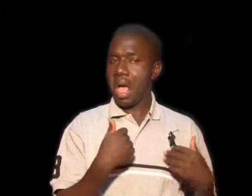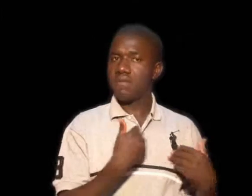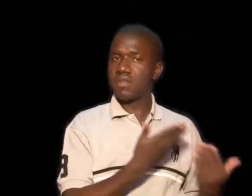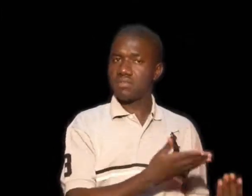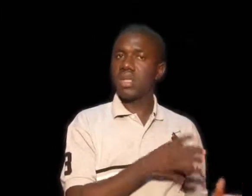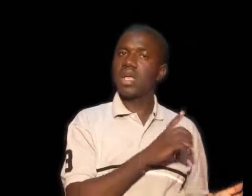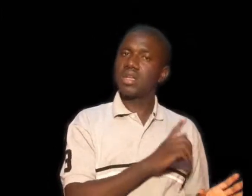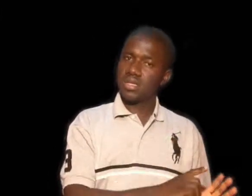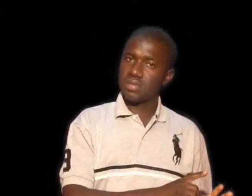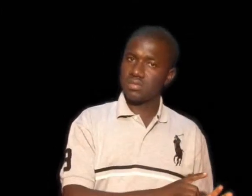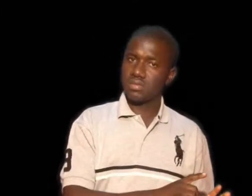disability.